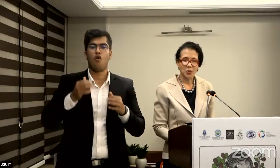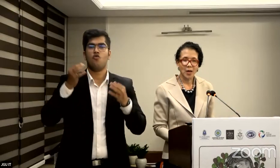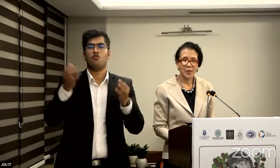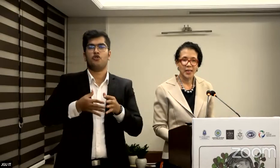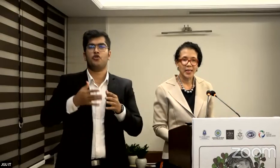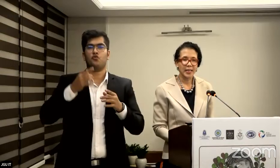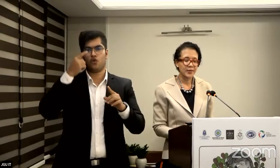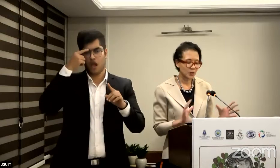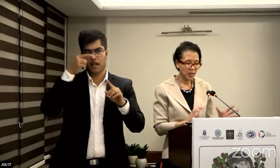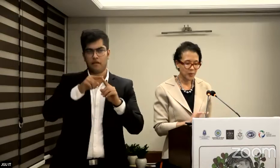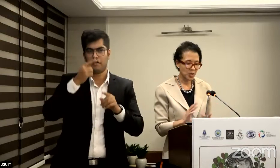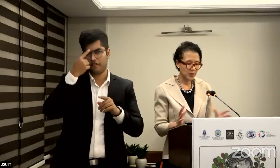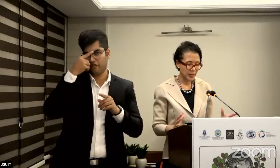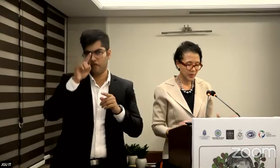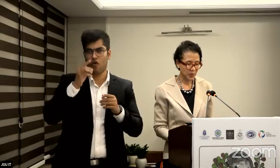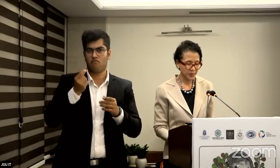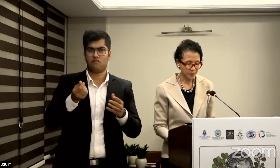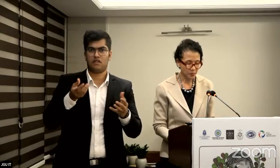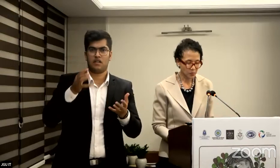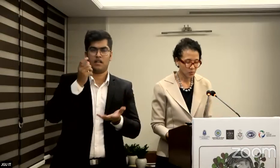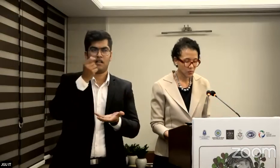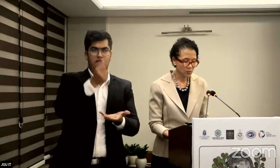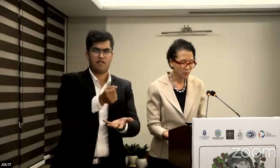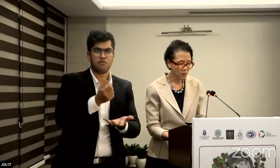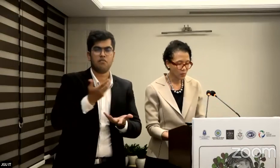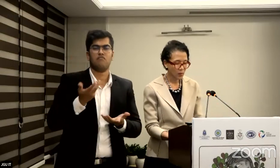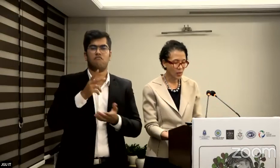intellectual property in the trade regime and elsewhere.